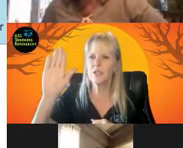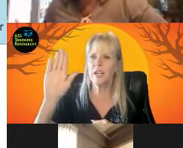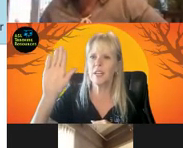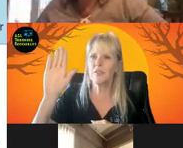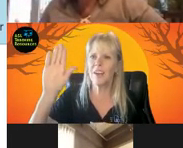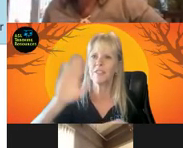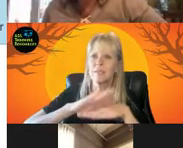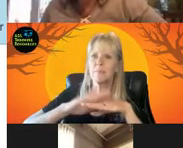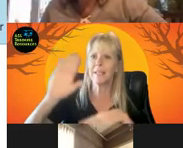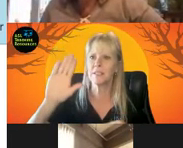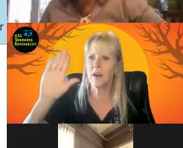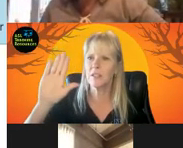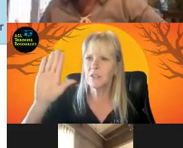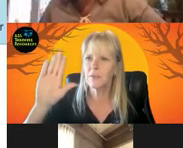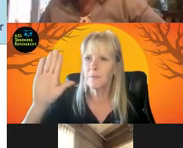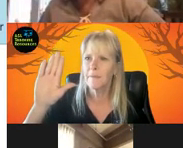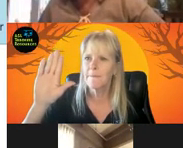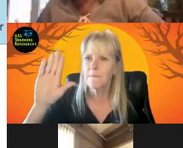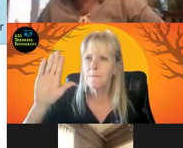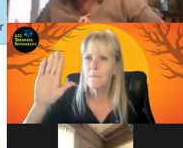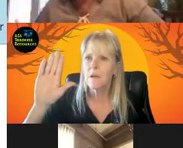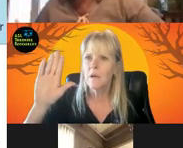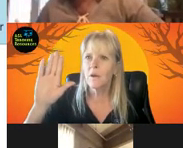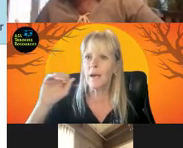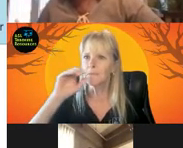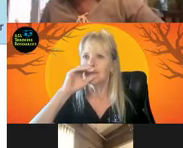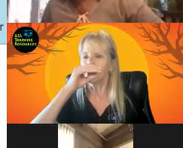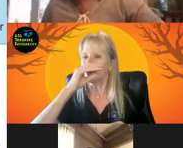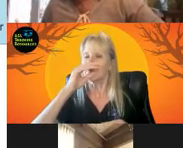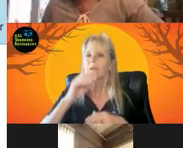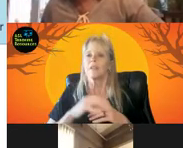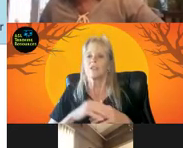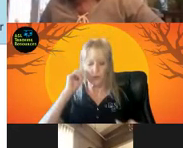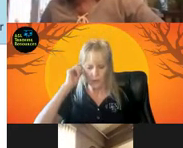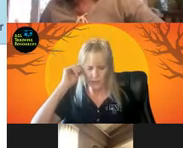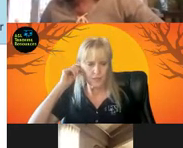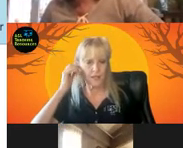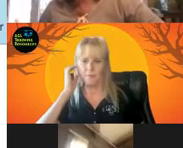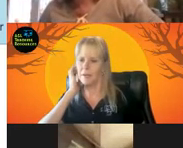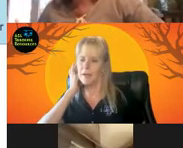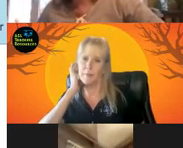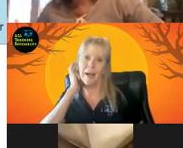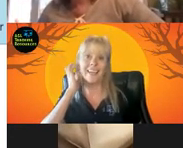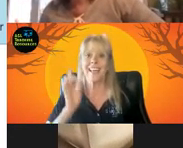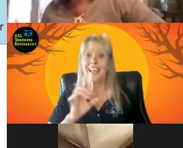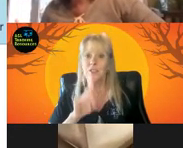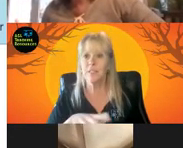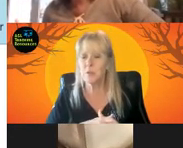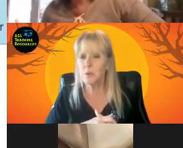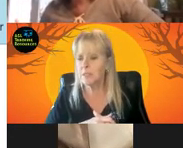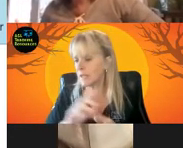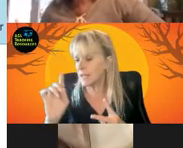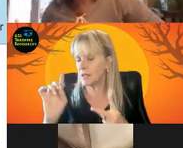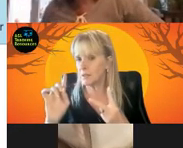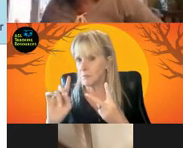Just raise your hand if you have just a base knowledge. Okay. So let me, I can answer